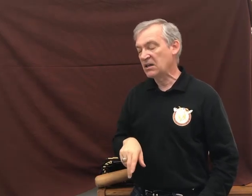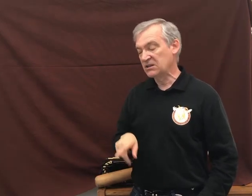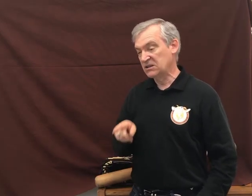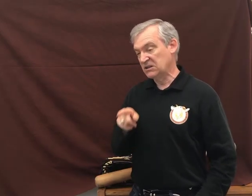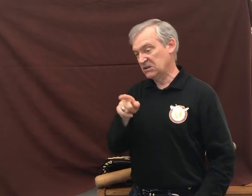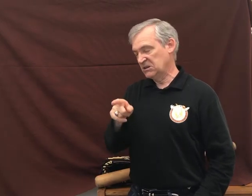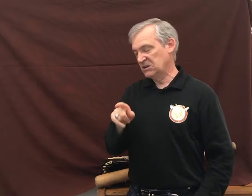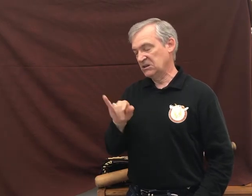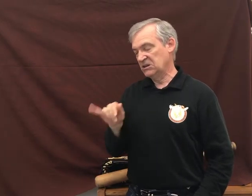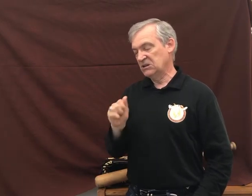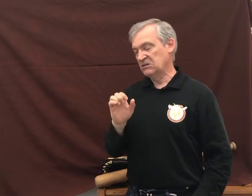baseball."